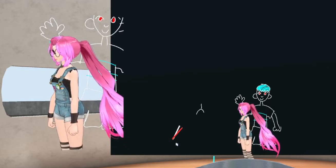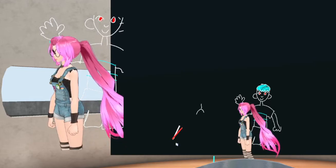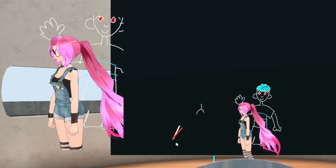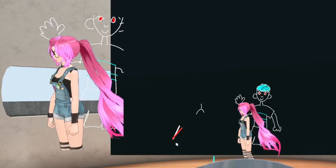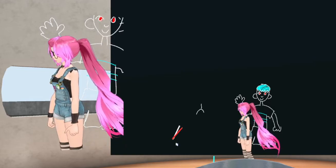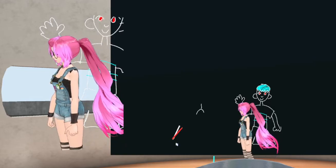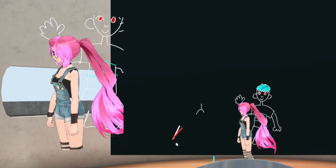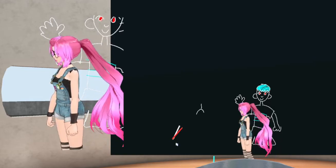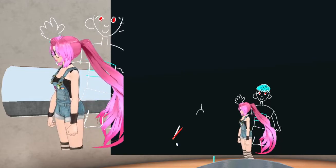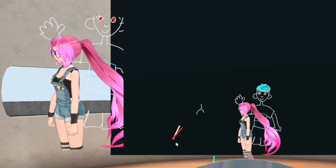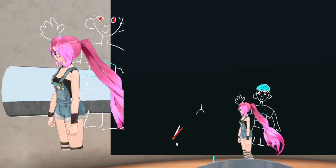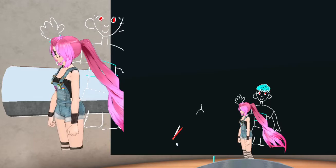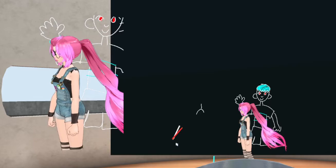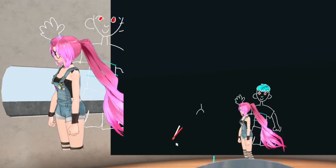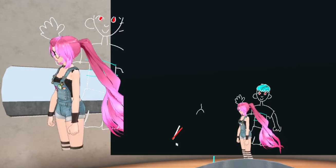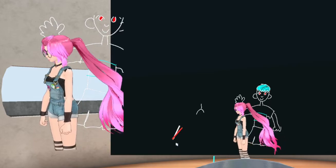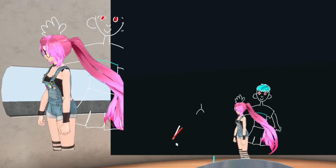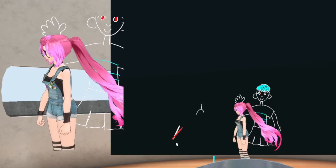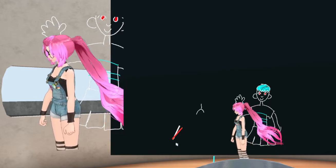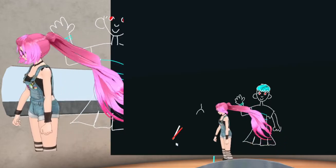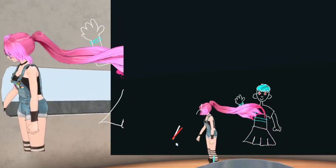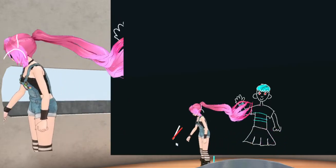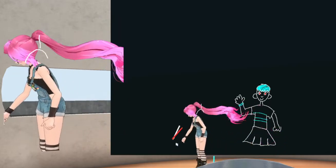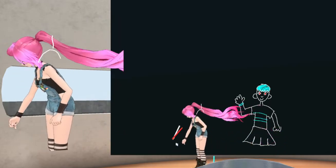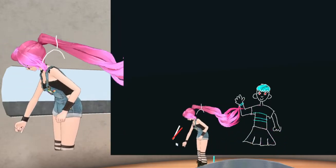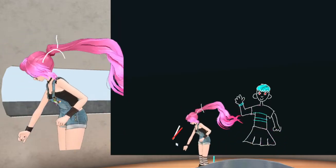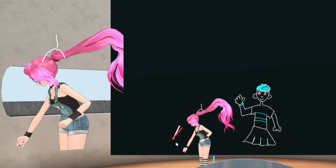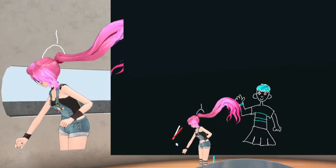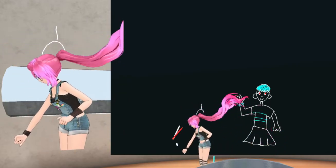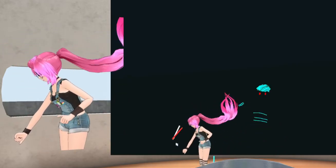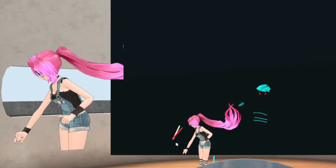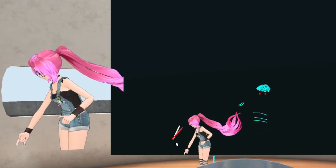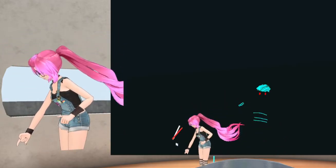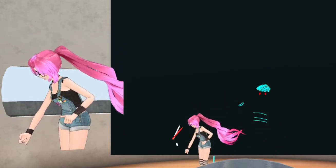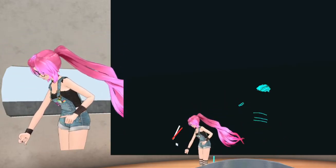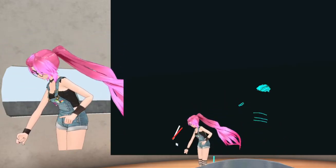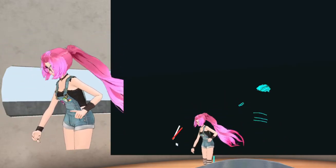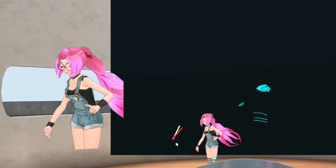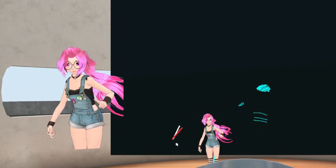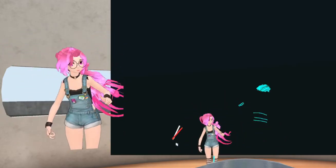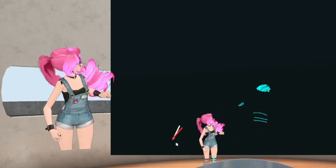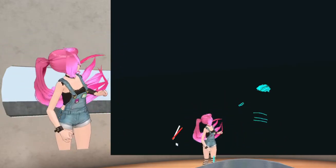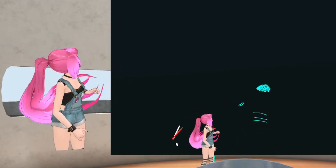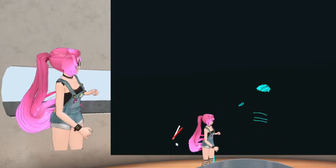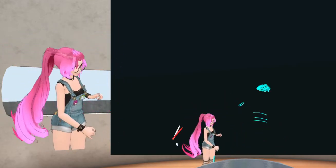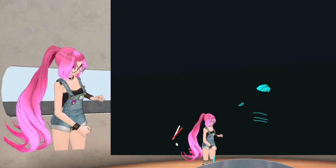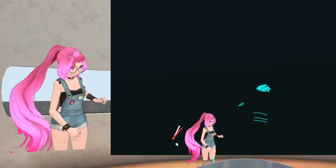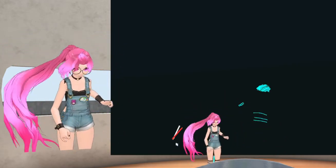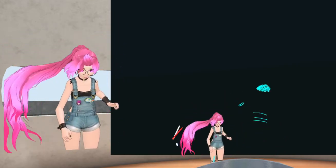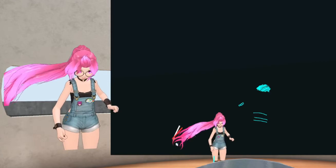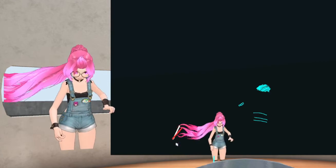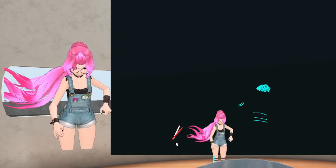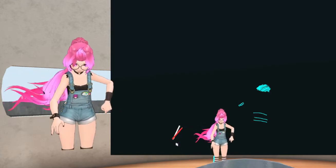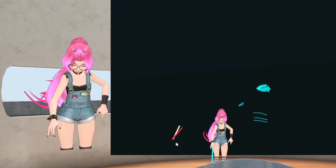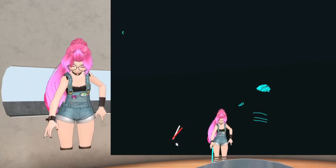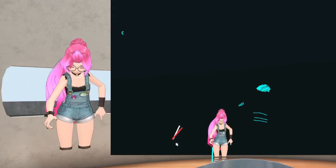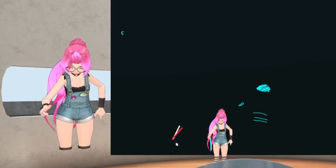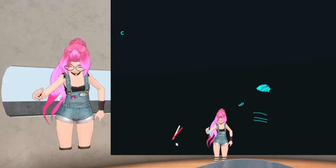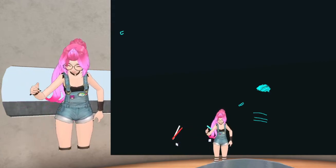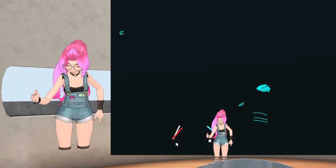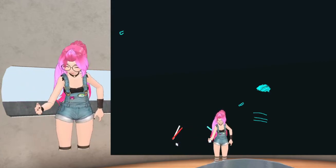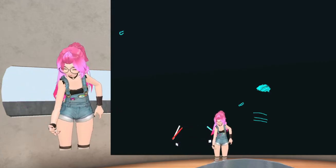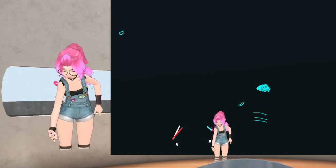learning fur in case we want to talk about some like a furry's hair, fur in their avatar. Oh, heck yeah,